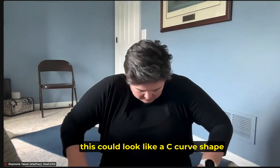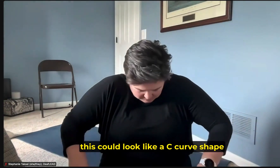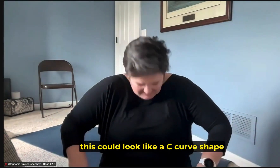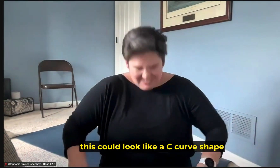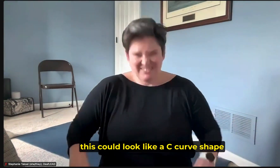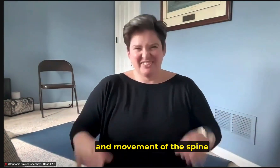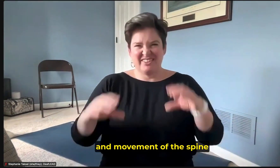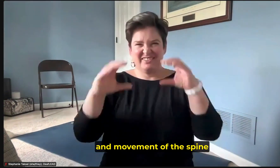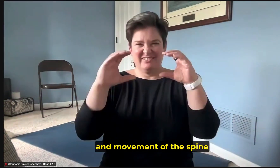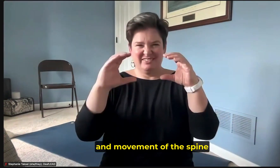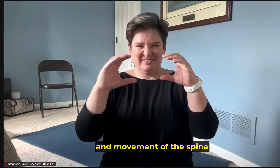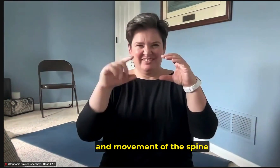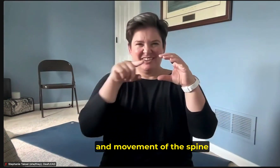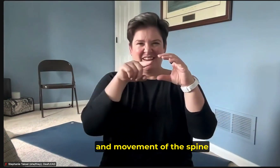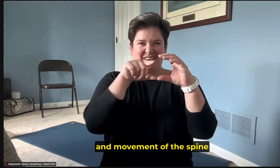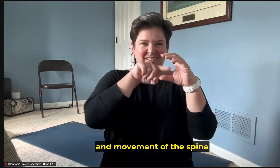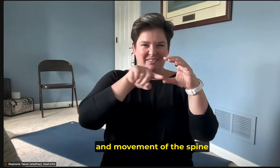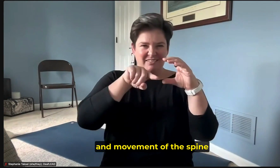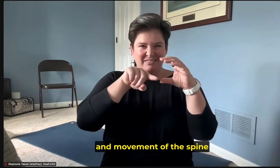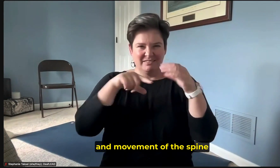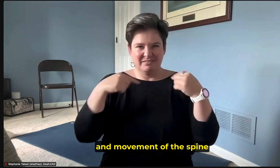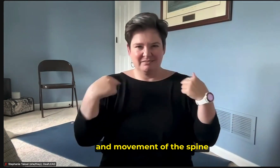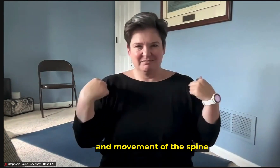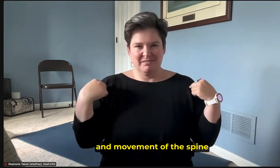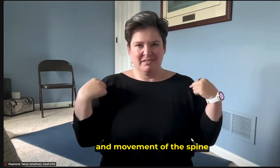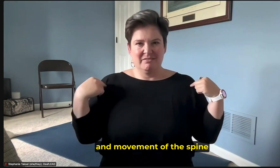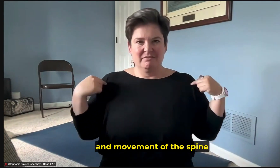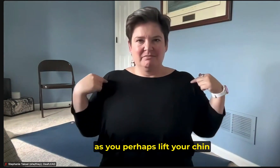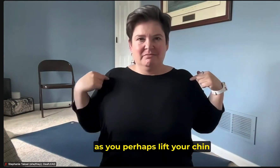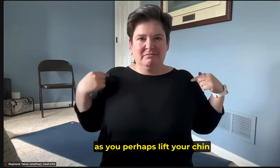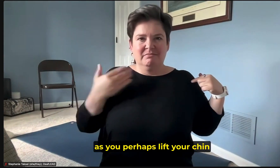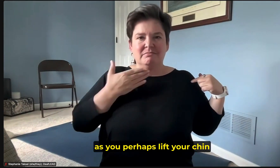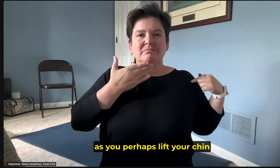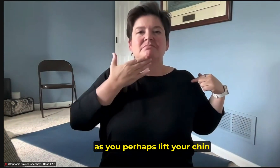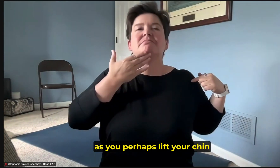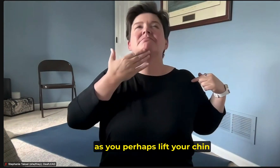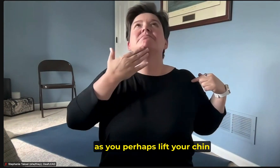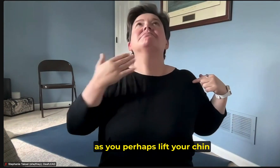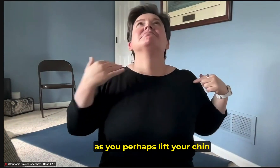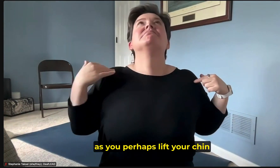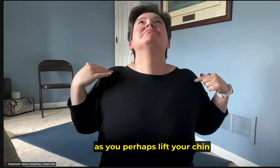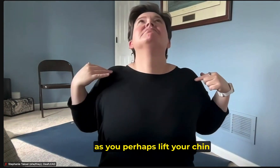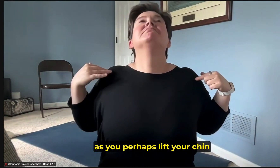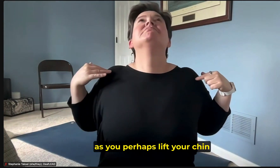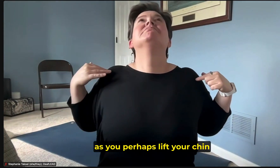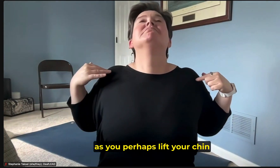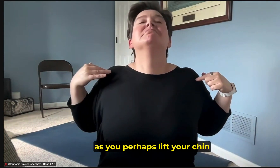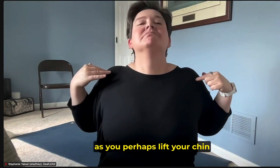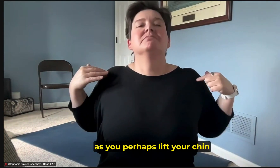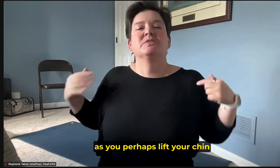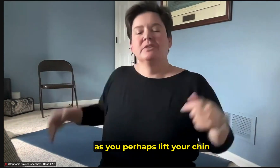shape and movement of the spine as you perhaps lift your